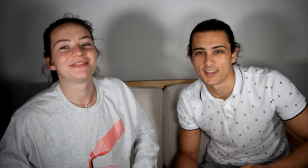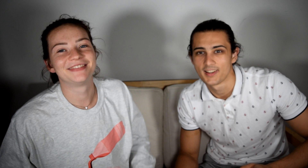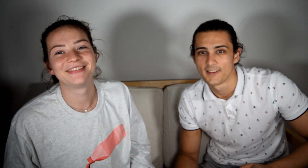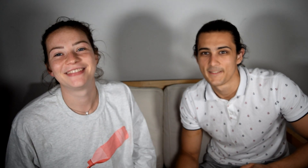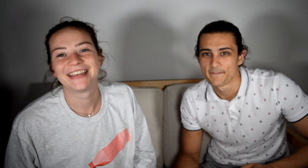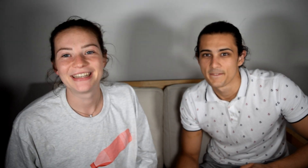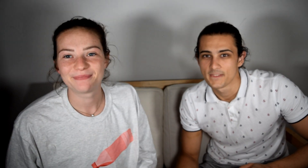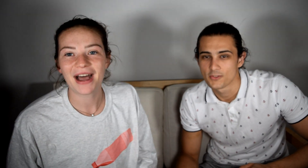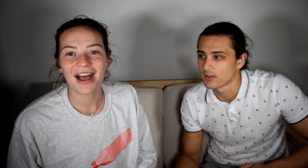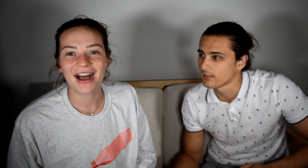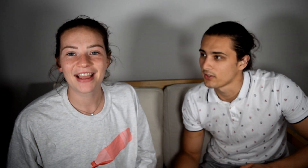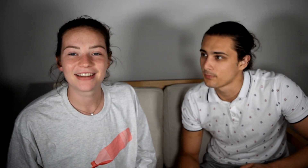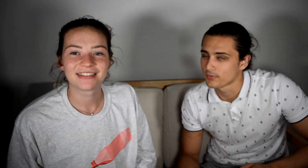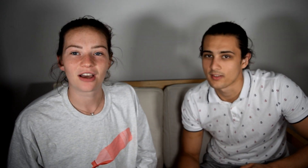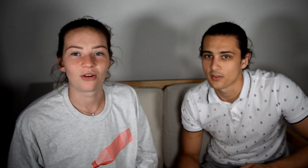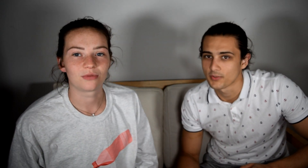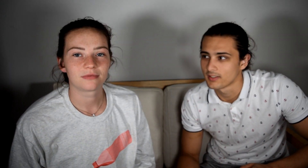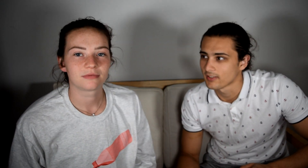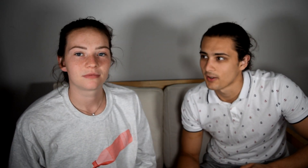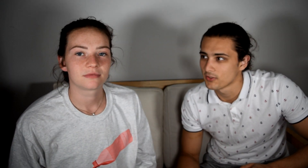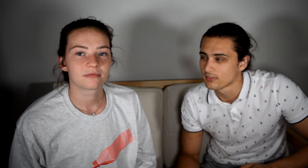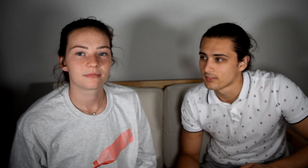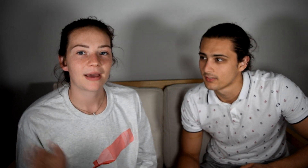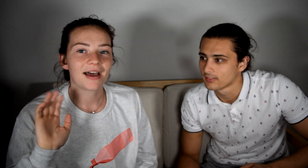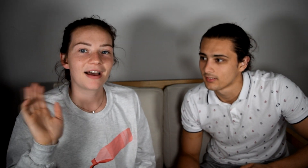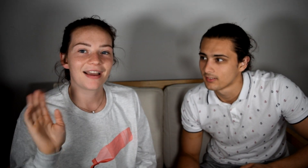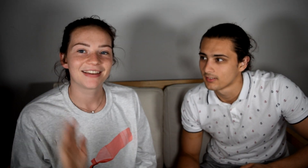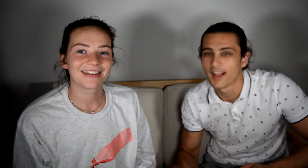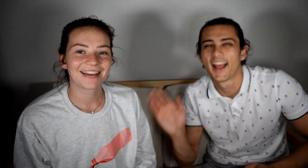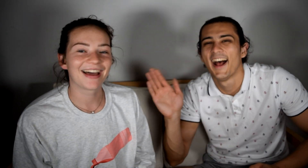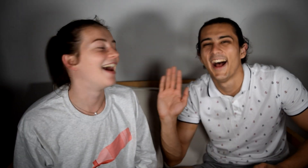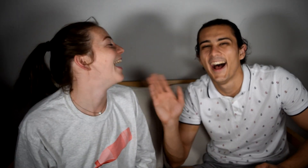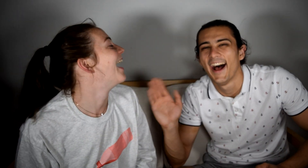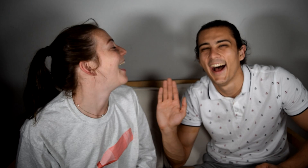Bye. You wanna say something in sign language? Bye.